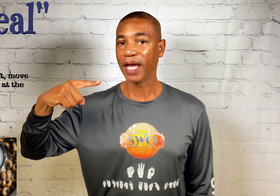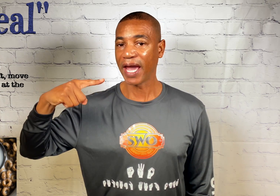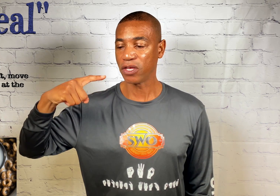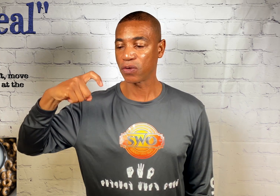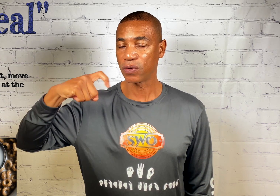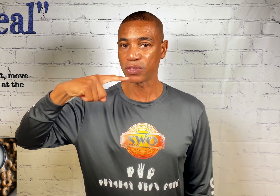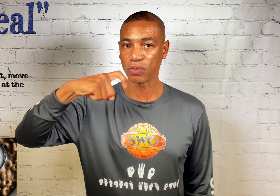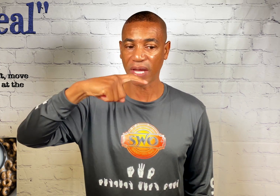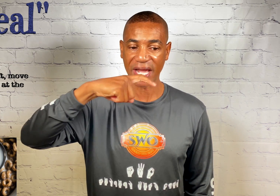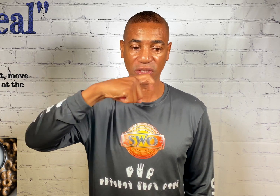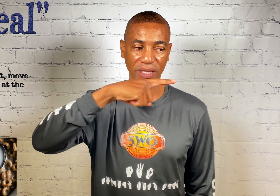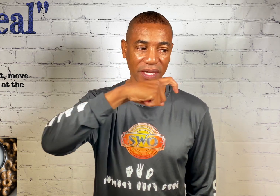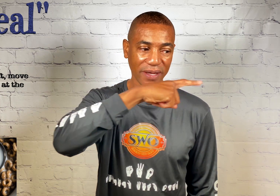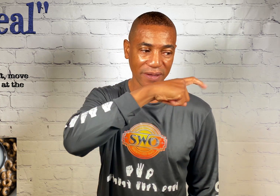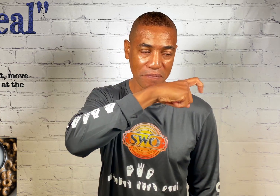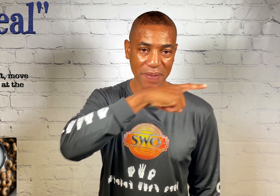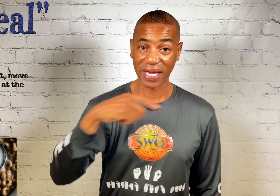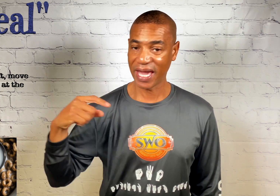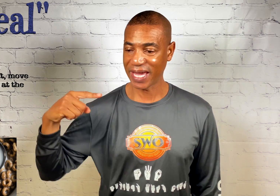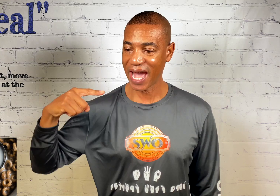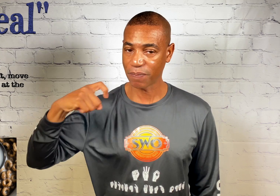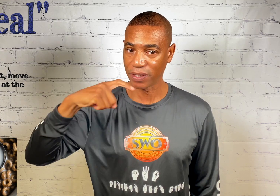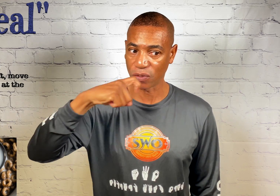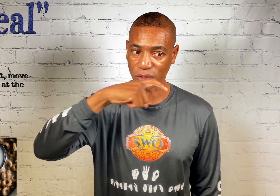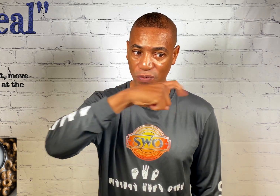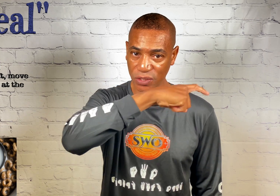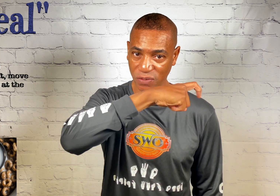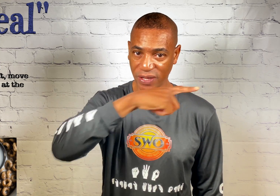and you're going to actually mimic a caterpillar going across your face.